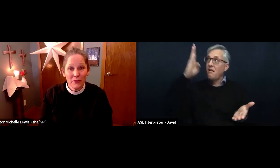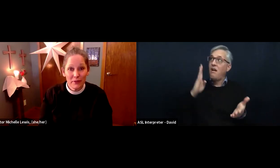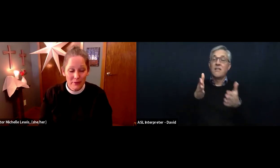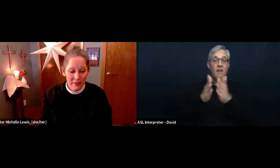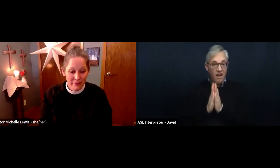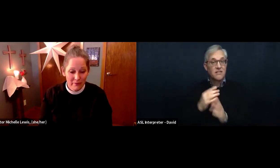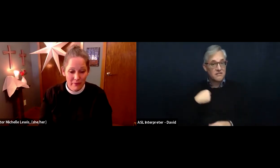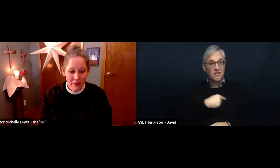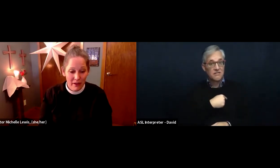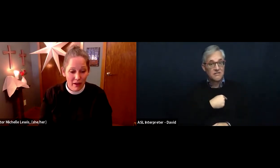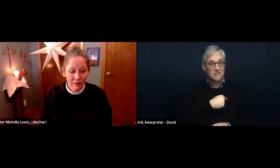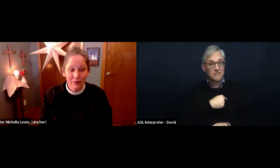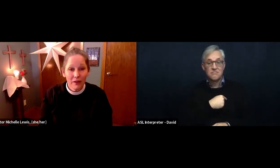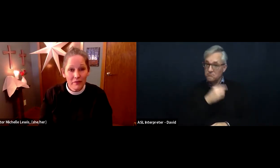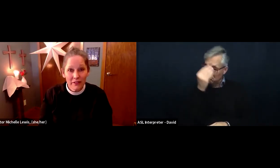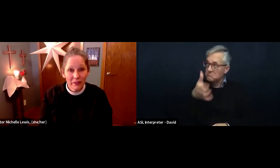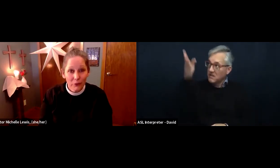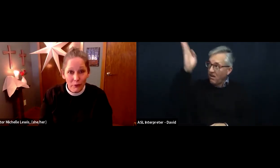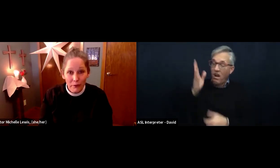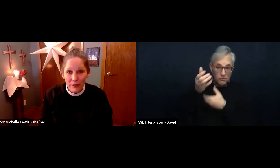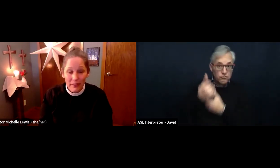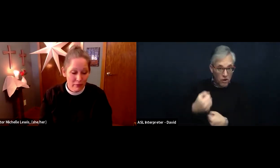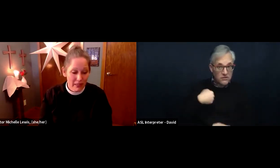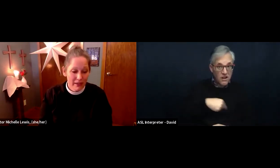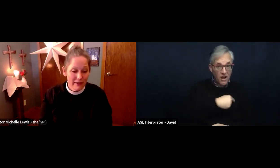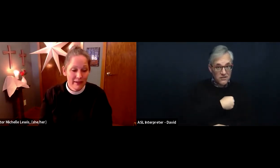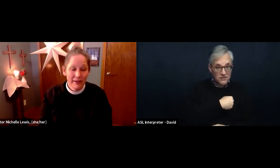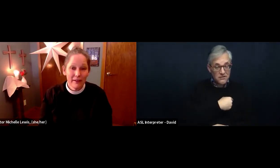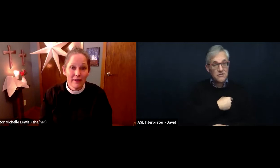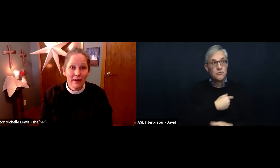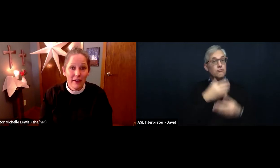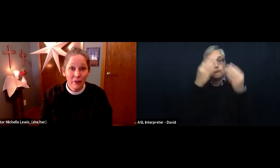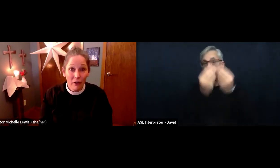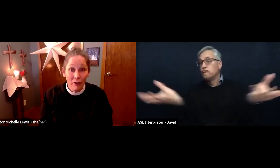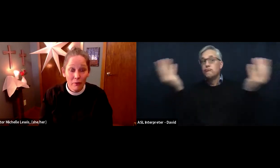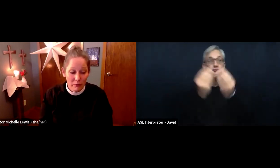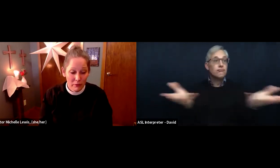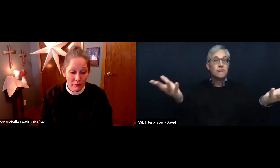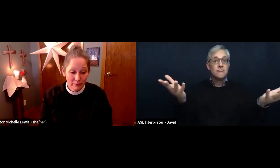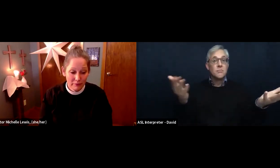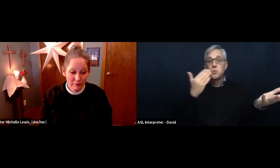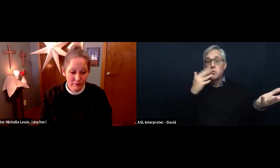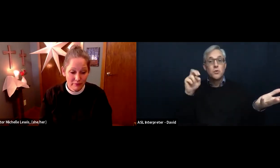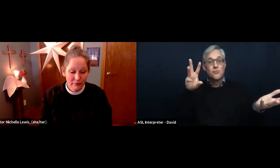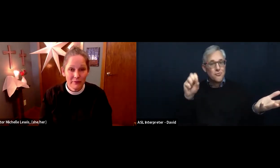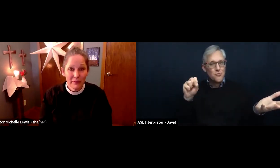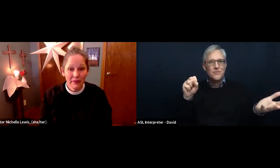good news that God loves you and me and all people.